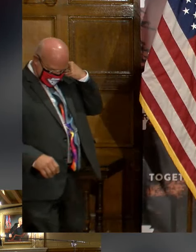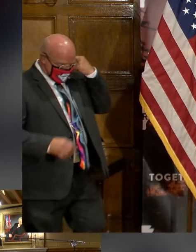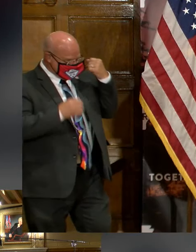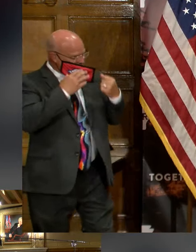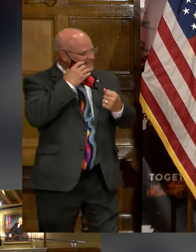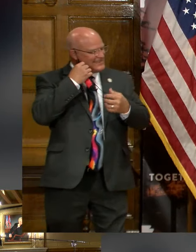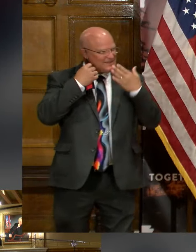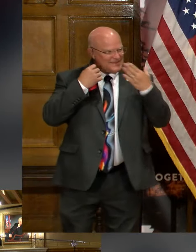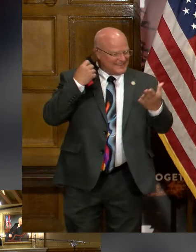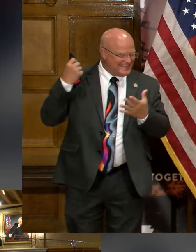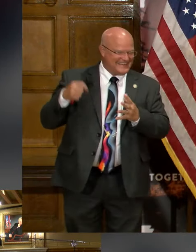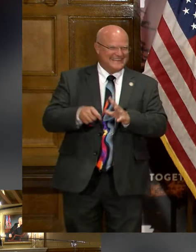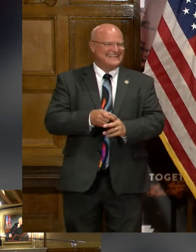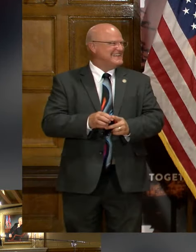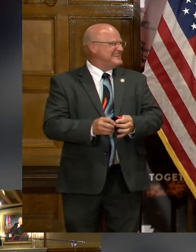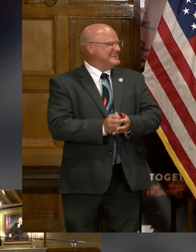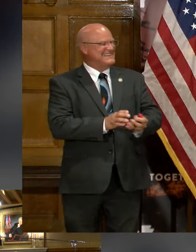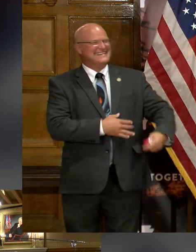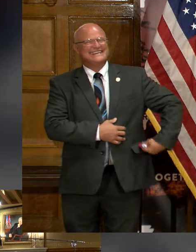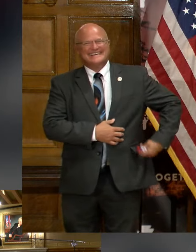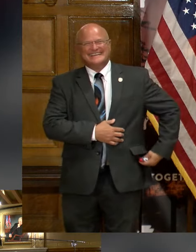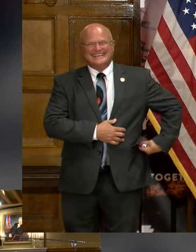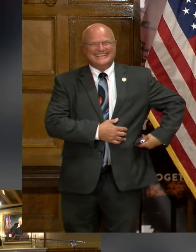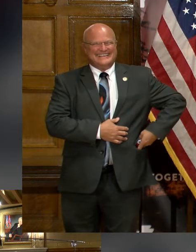Good mask.